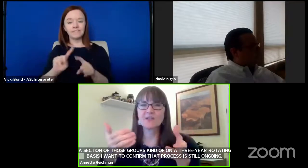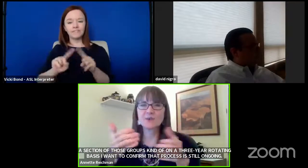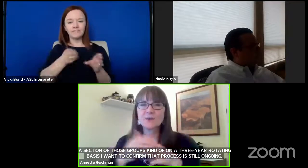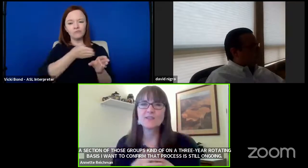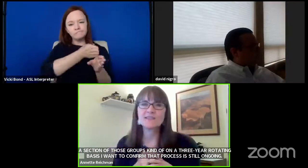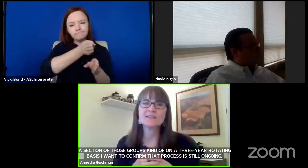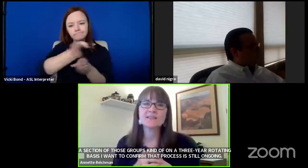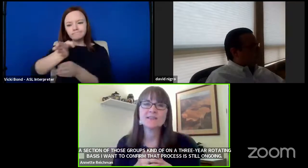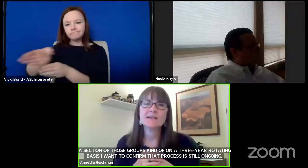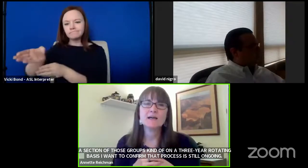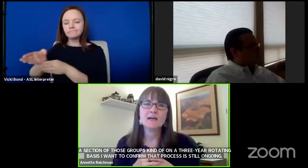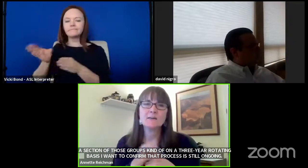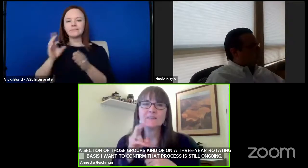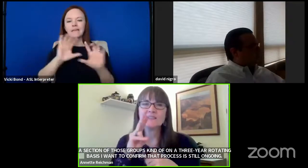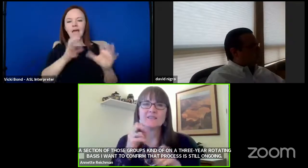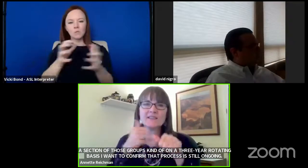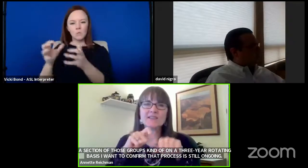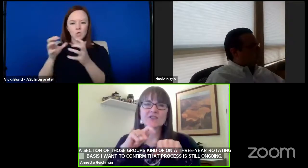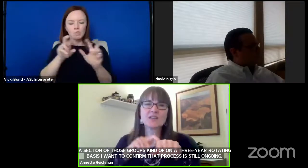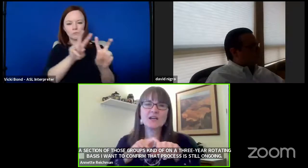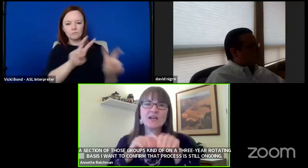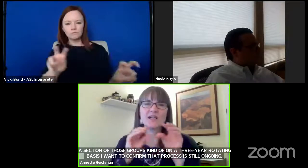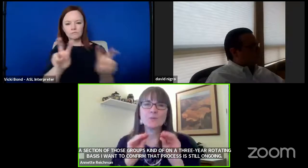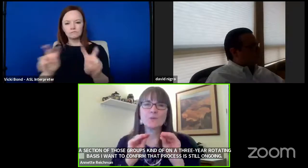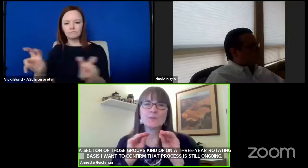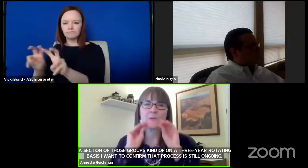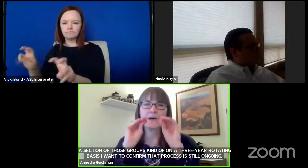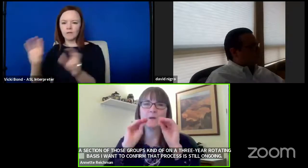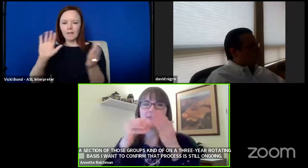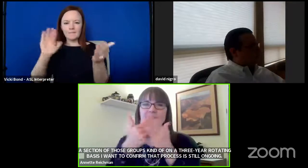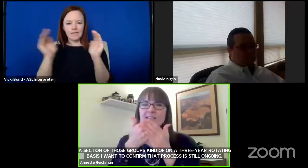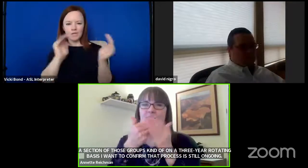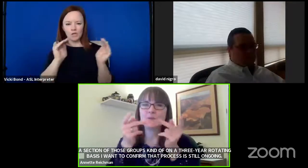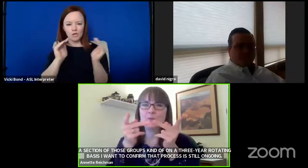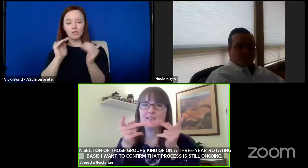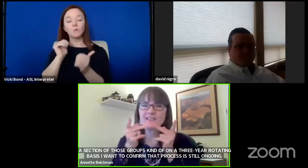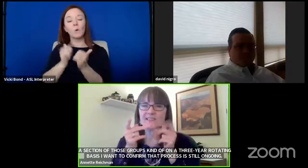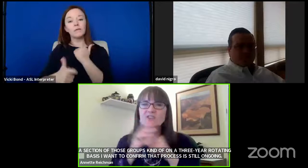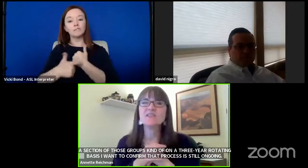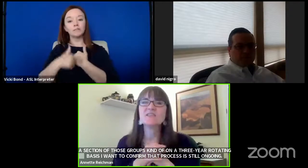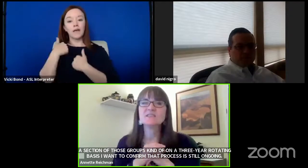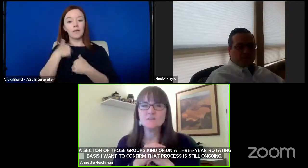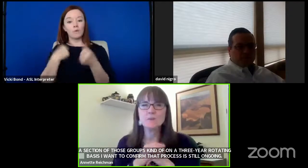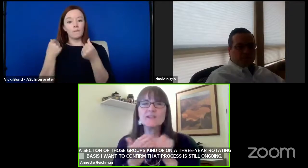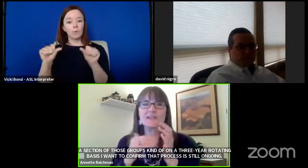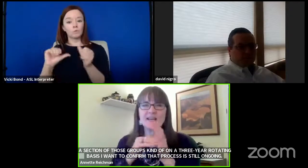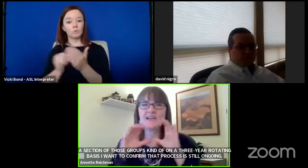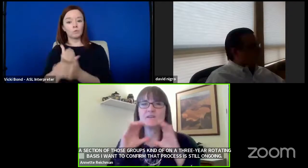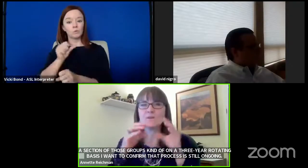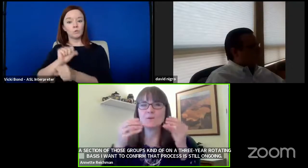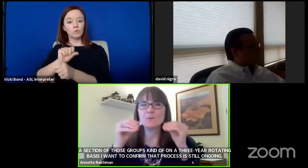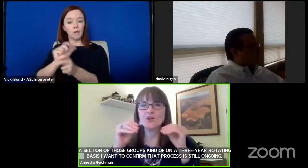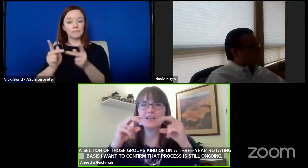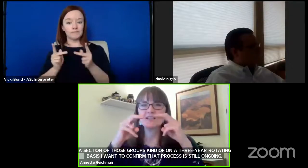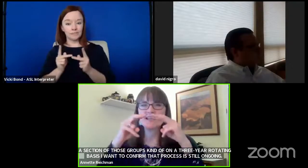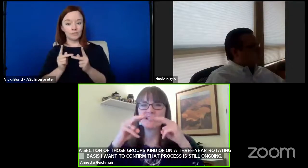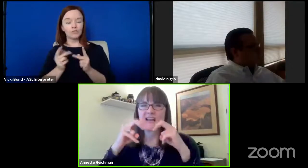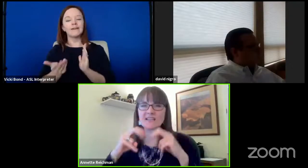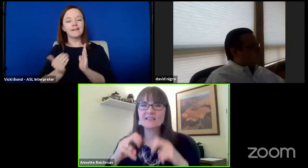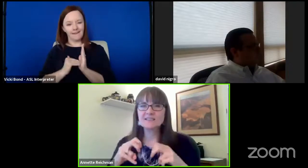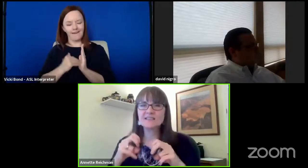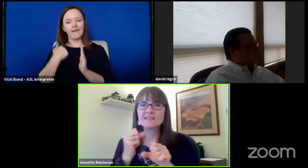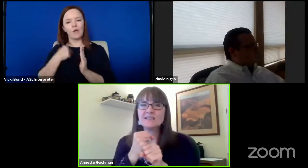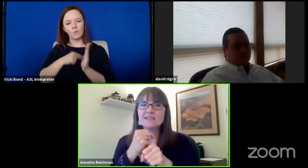employee categories. Even each time we post a new position, we again do